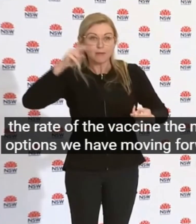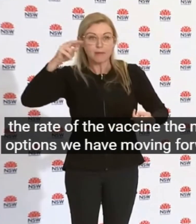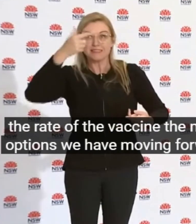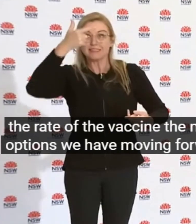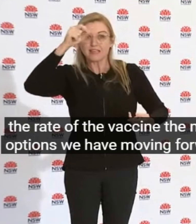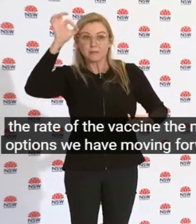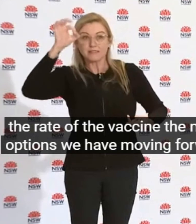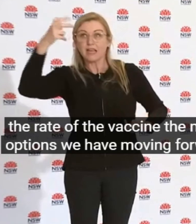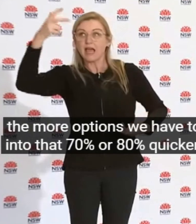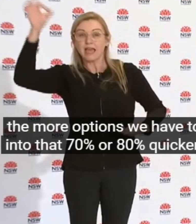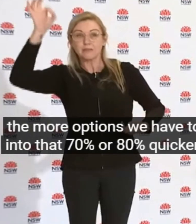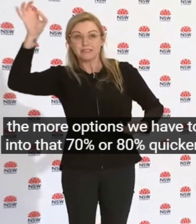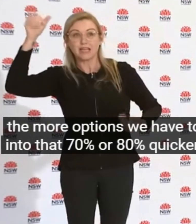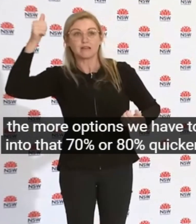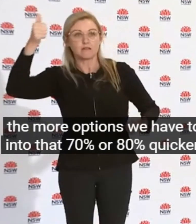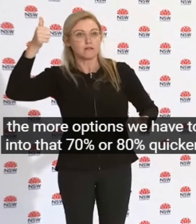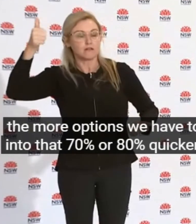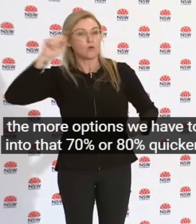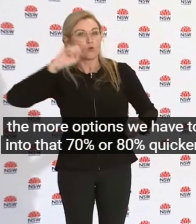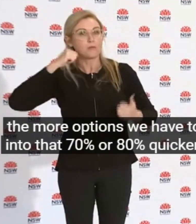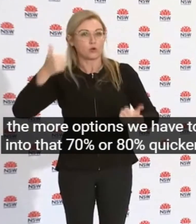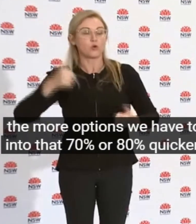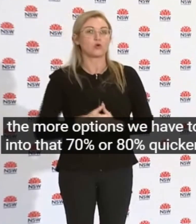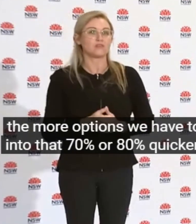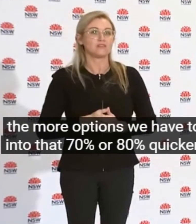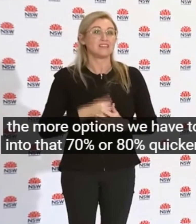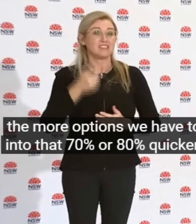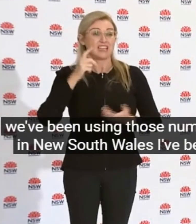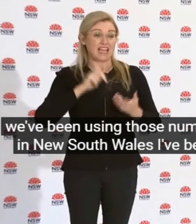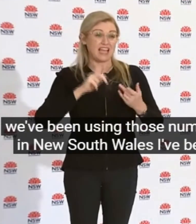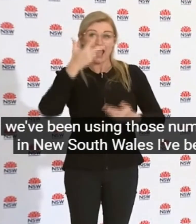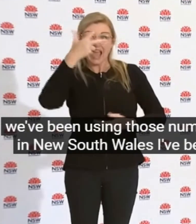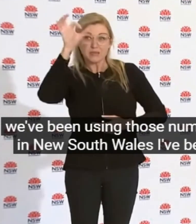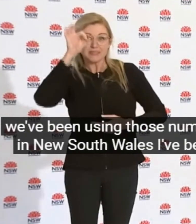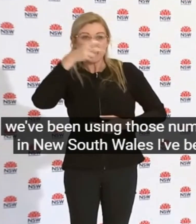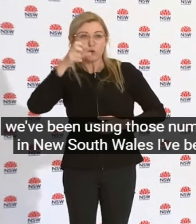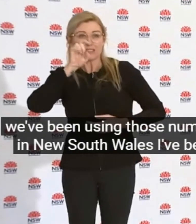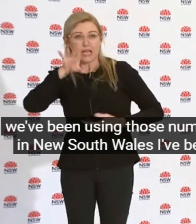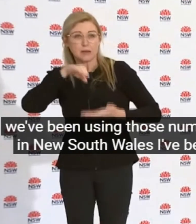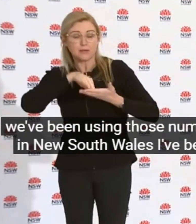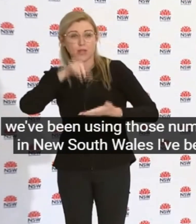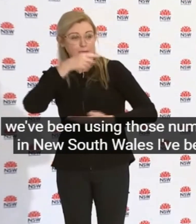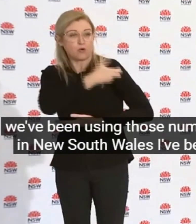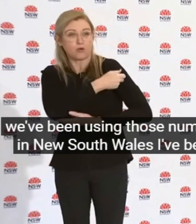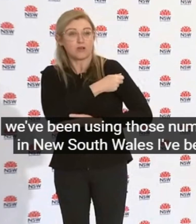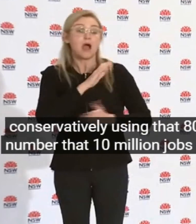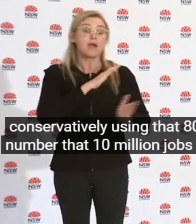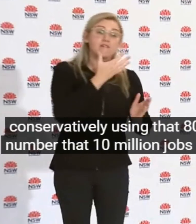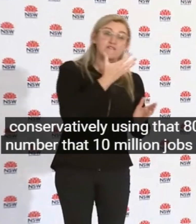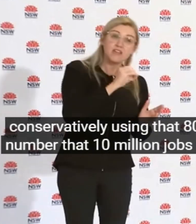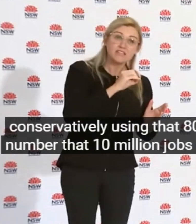been conservatively using that 80% number, that 10 million jabs, for a long time. But if we get to 50 and 60, that gives us